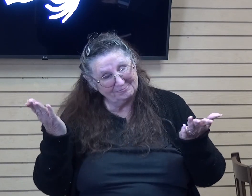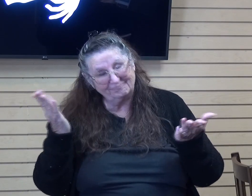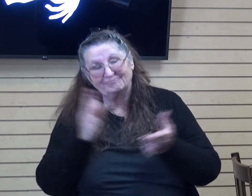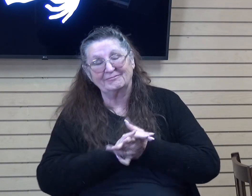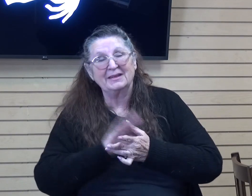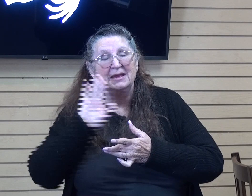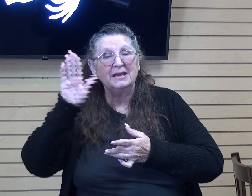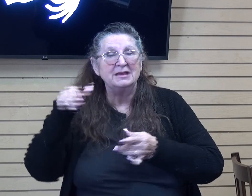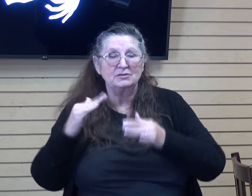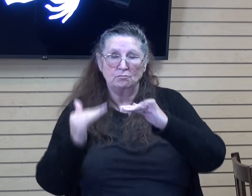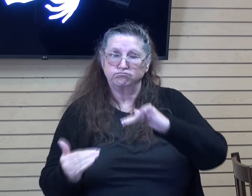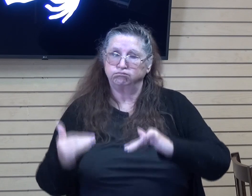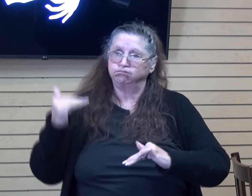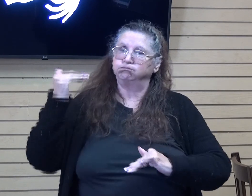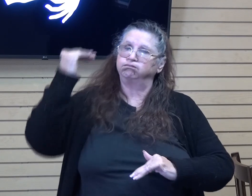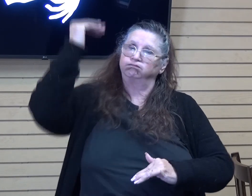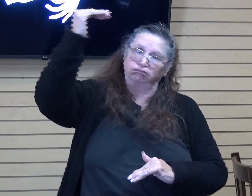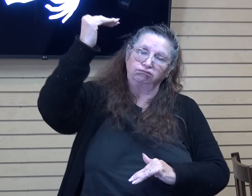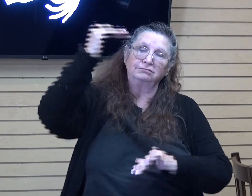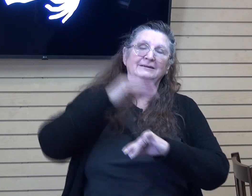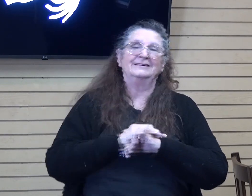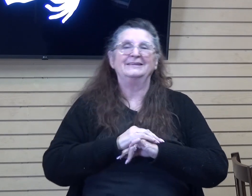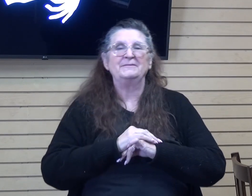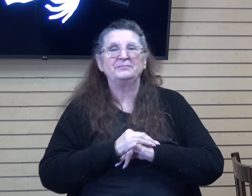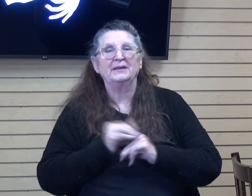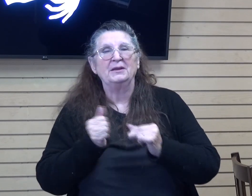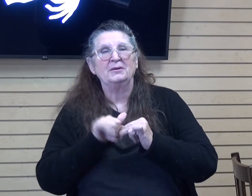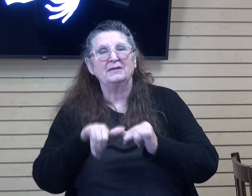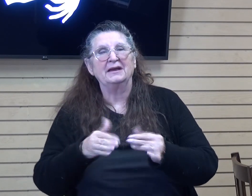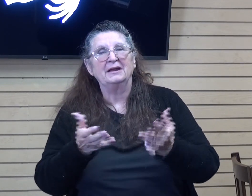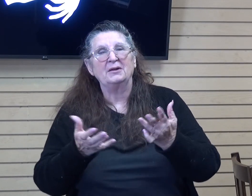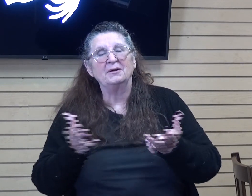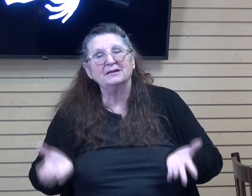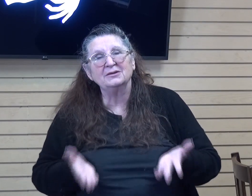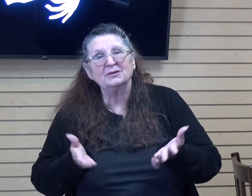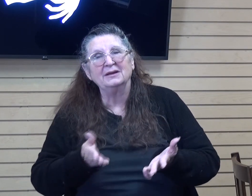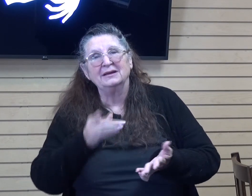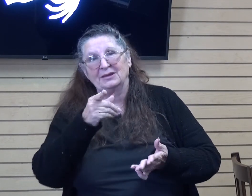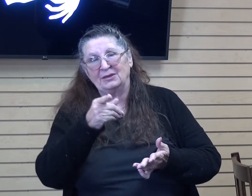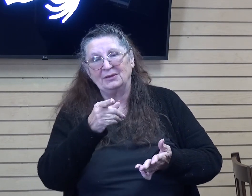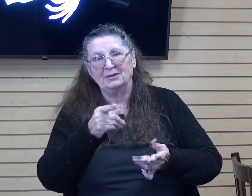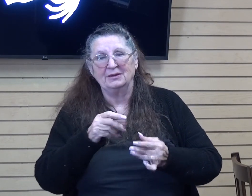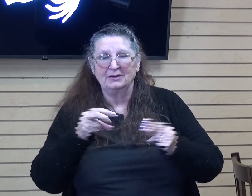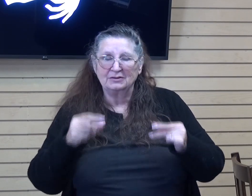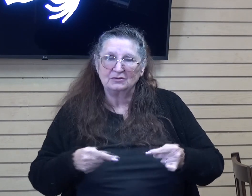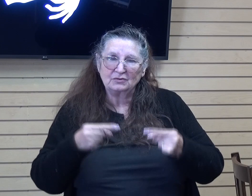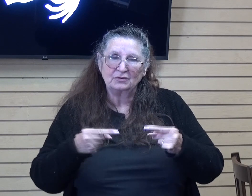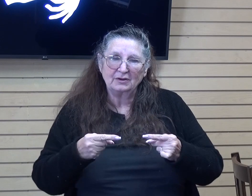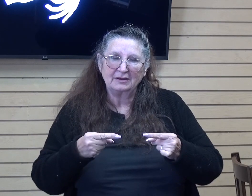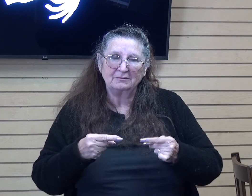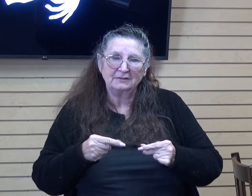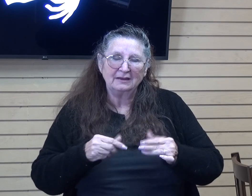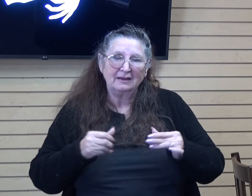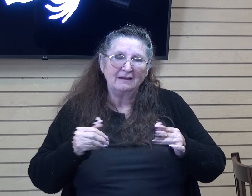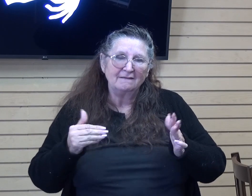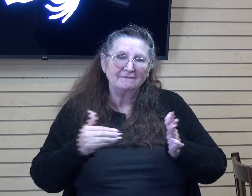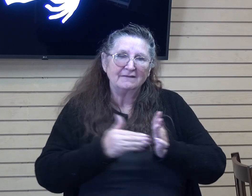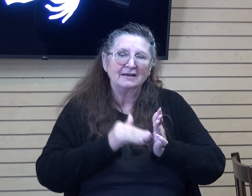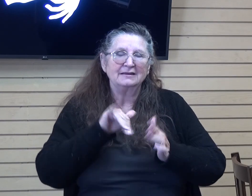are so much higher. And with that, I wanted to encourage anyone out there struggling to fight the flesh and struggling to go against the current.